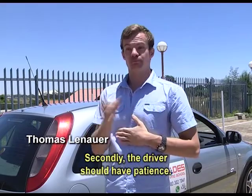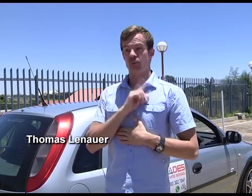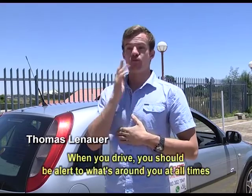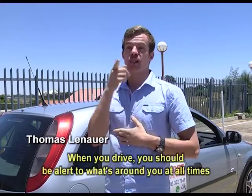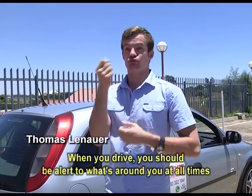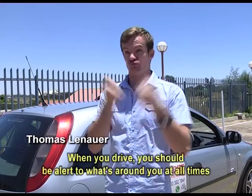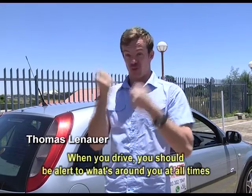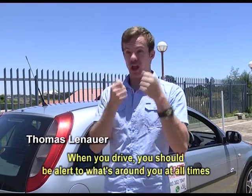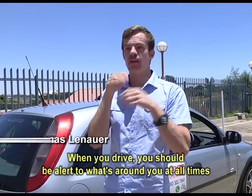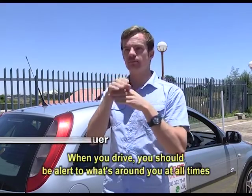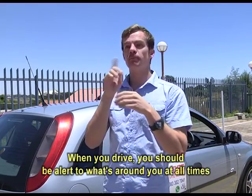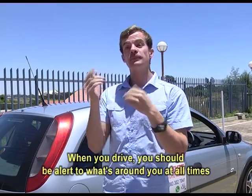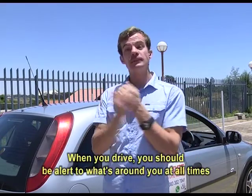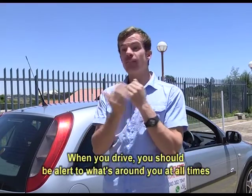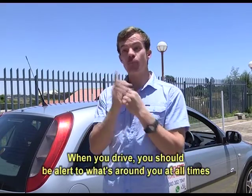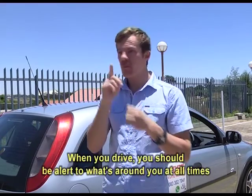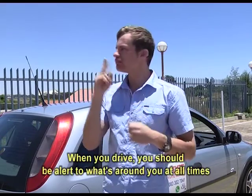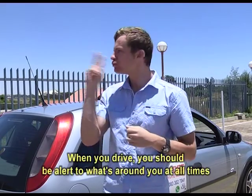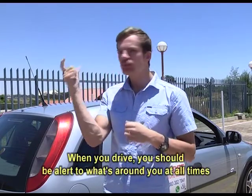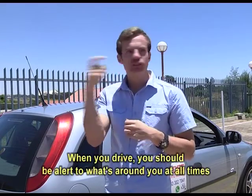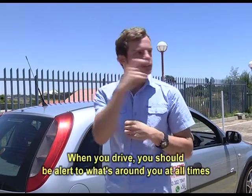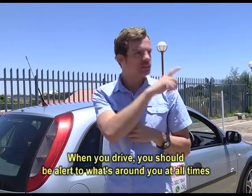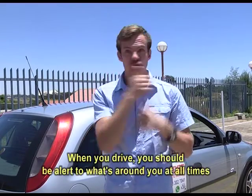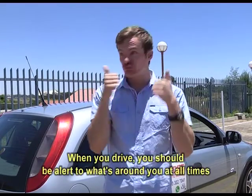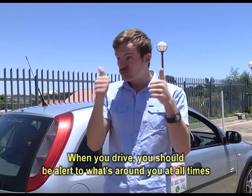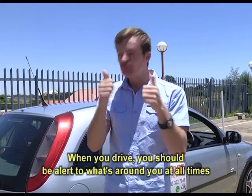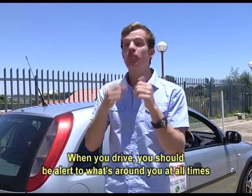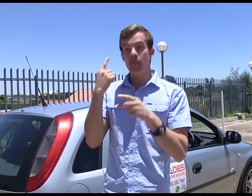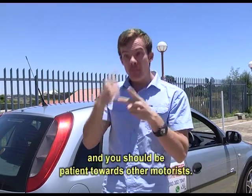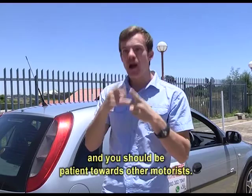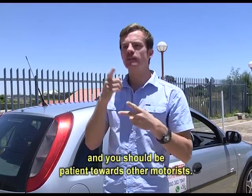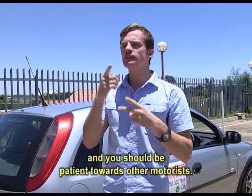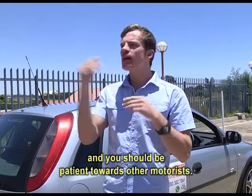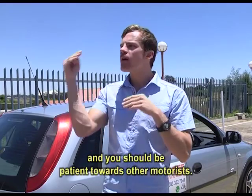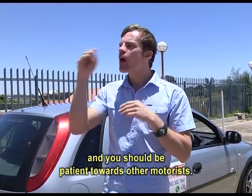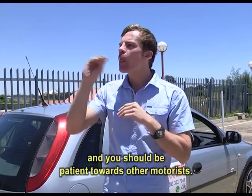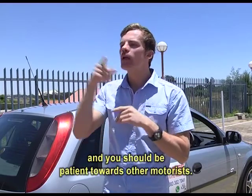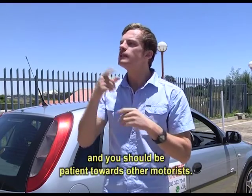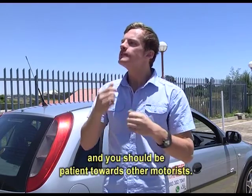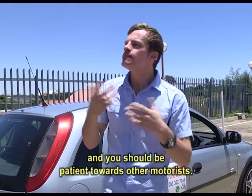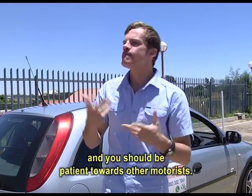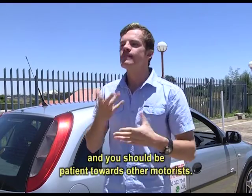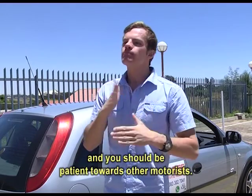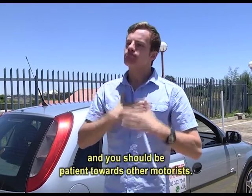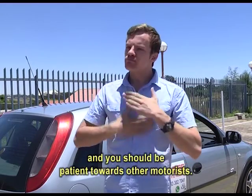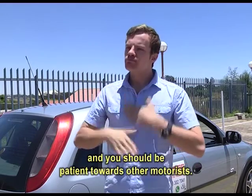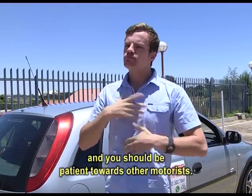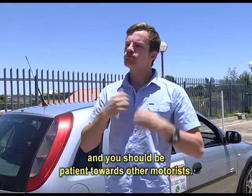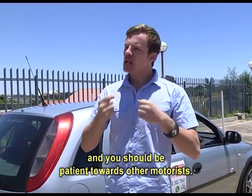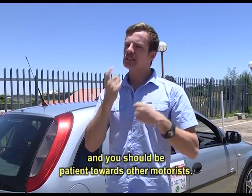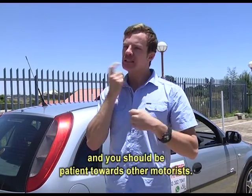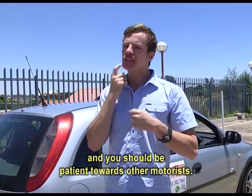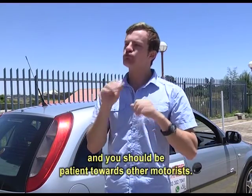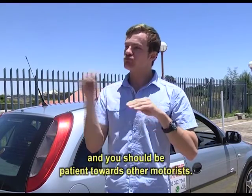have patience. When you drive, you should be alert to what's around you at all times, and you should be patient towards other motorists.